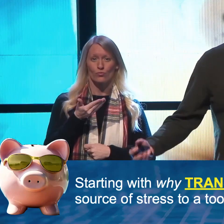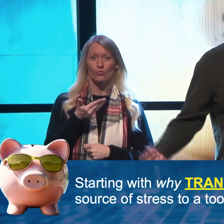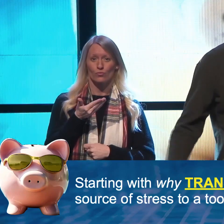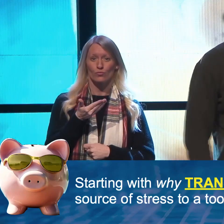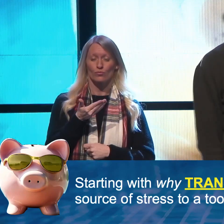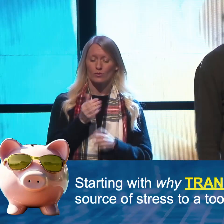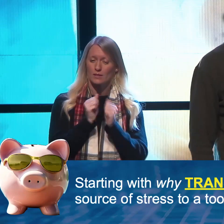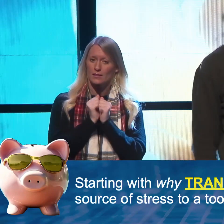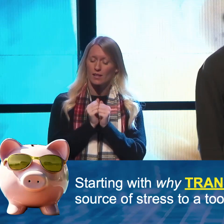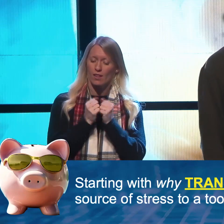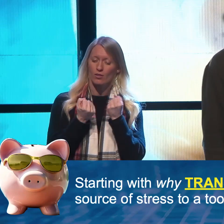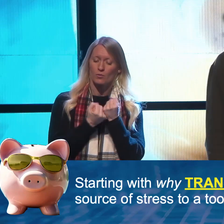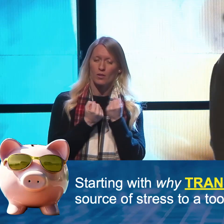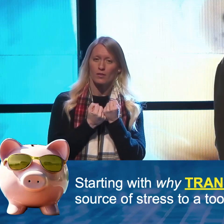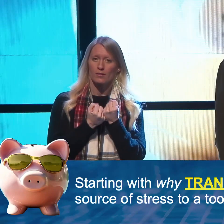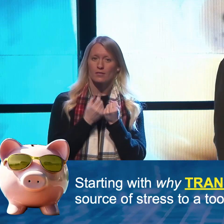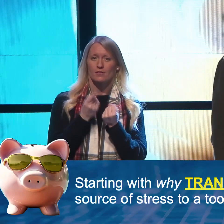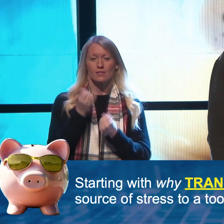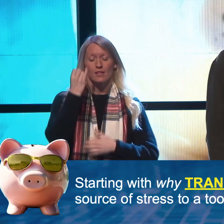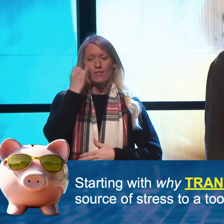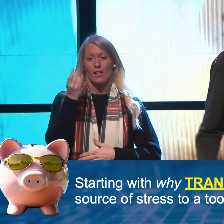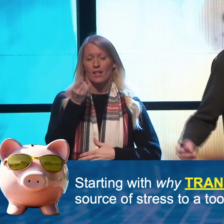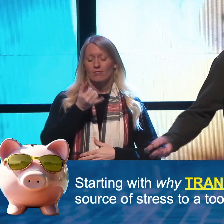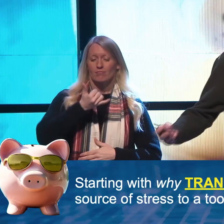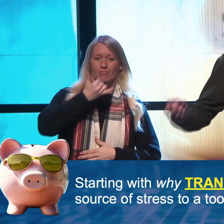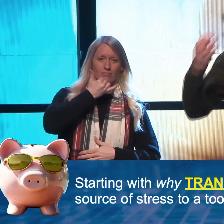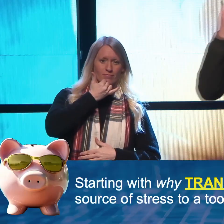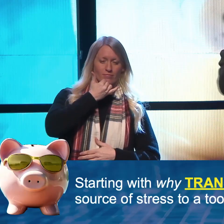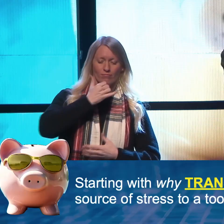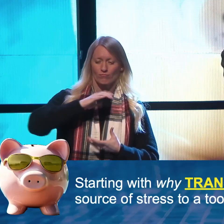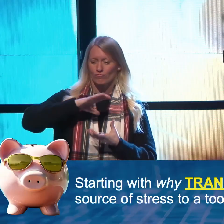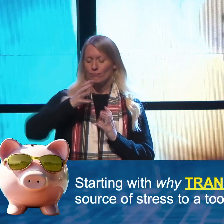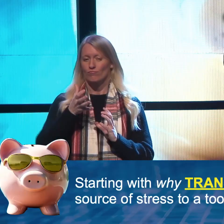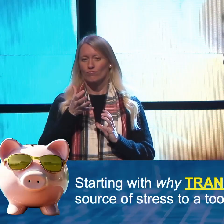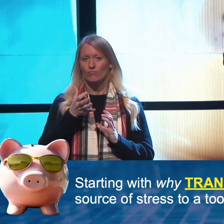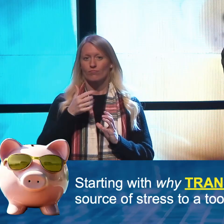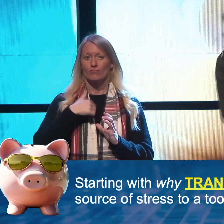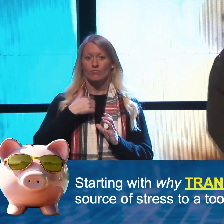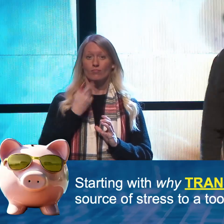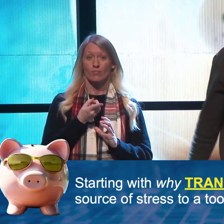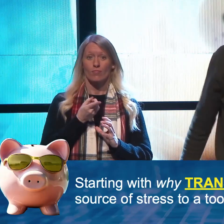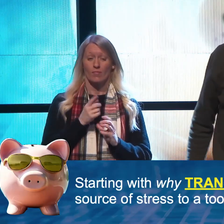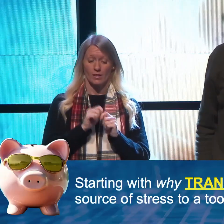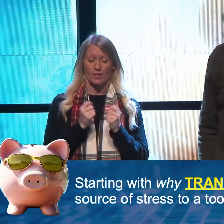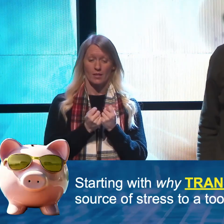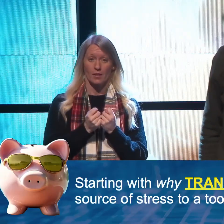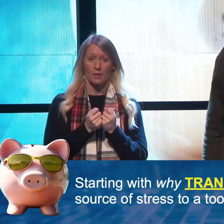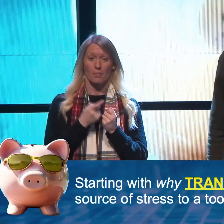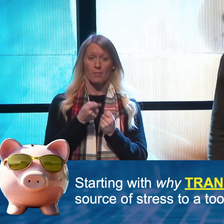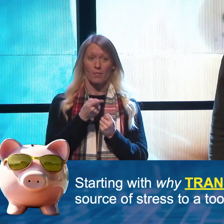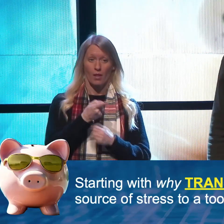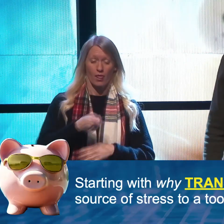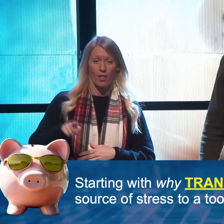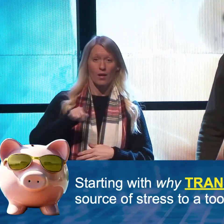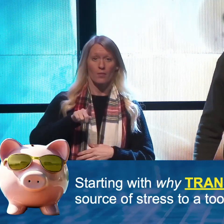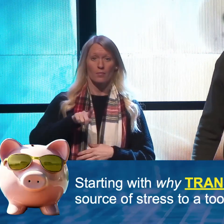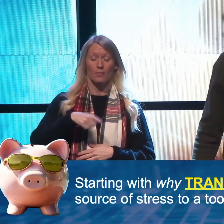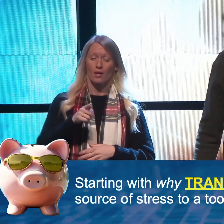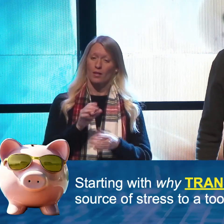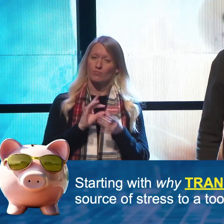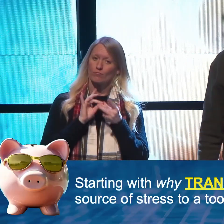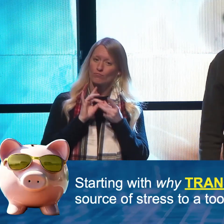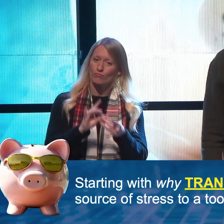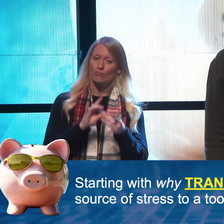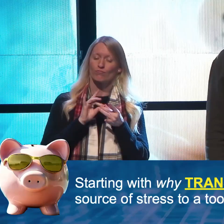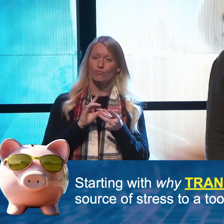And guess what? If they screw up and mess up, I want them to know that I'm on team them. I'm with them. Right? So their why may